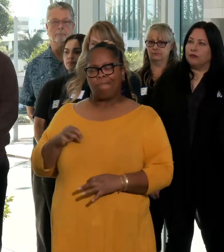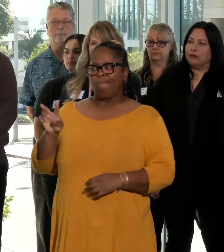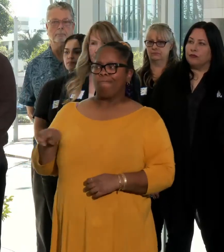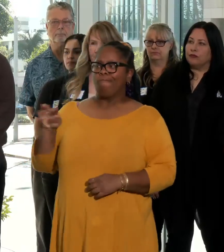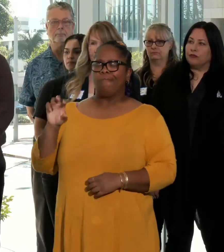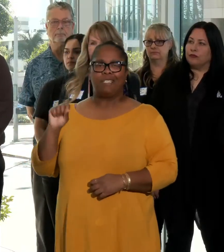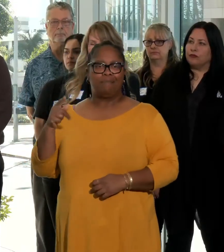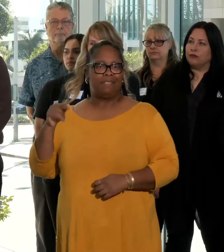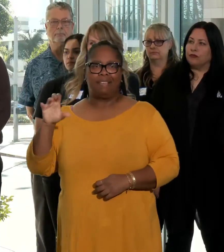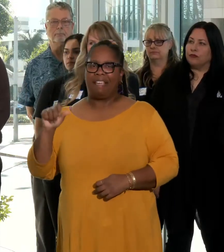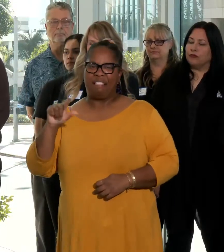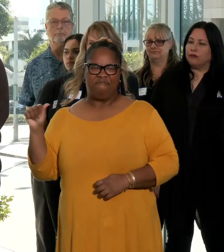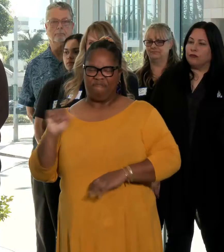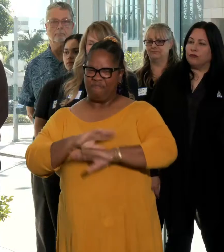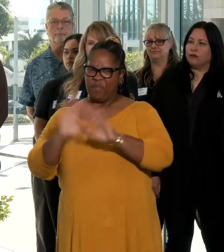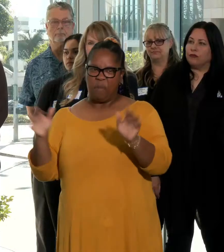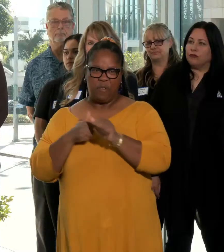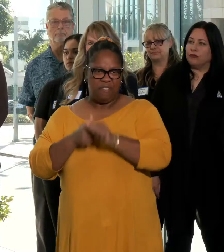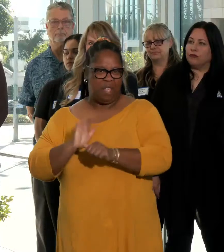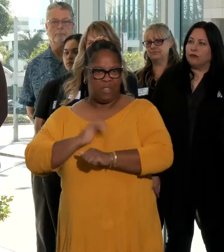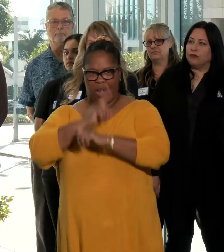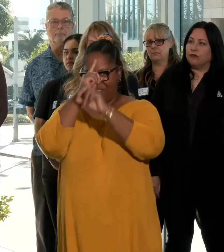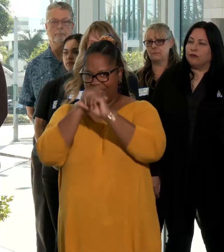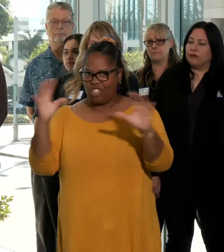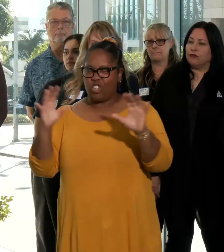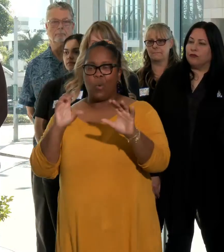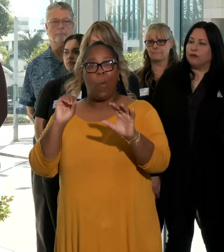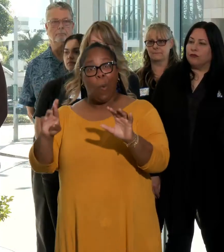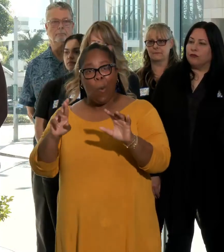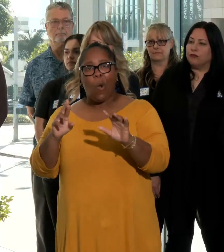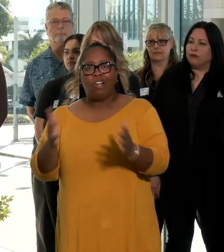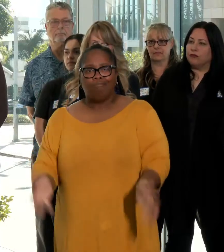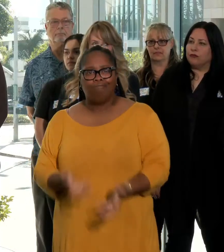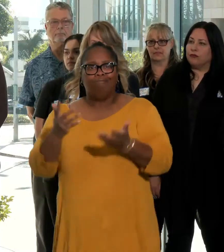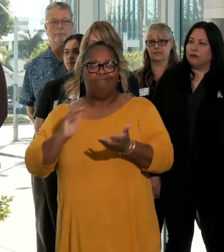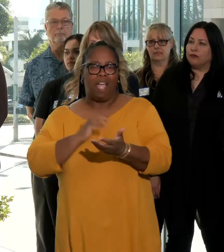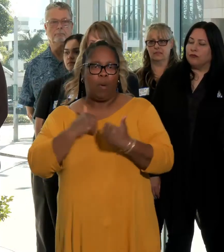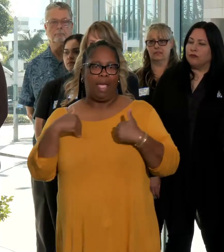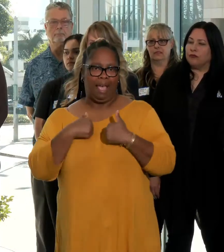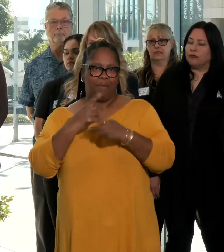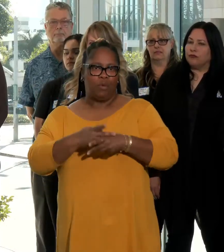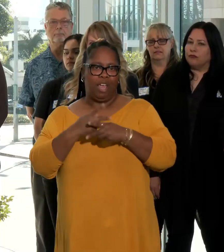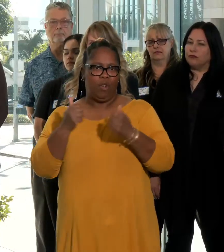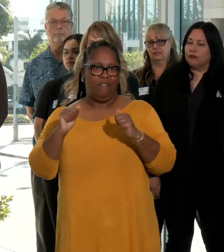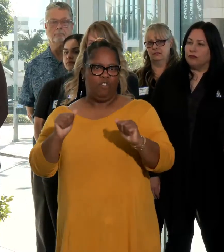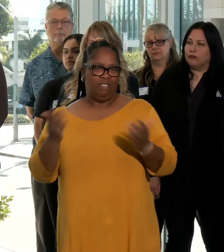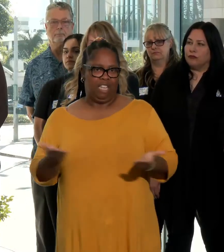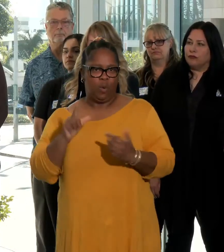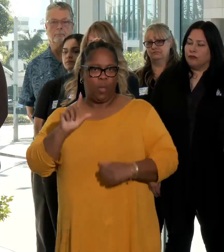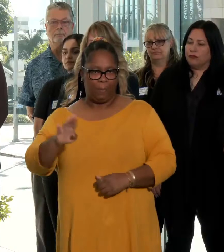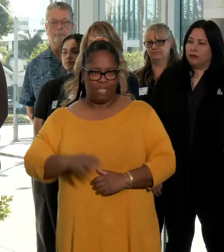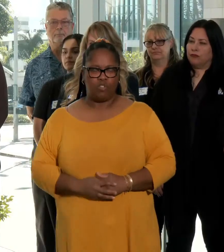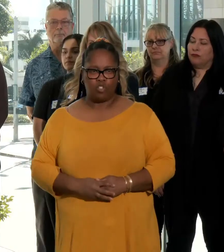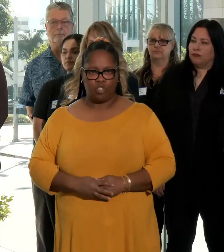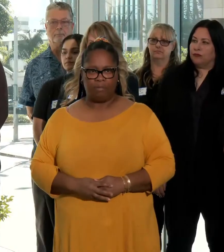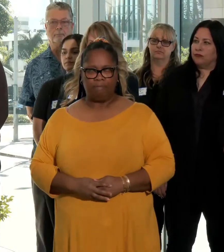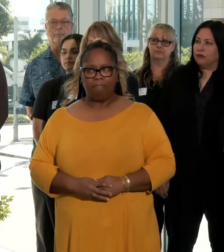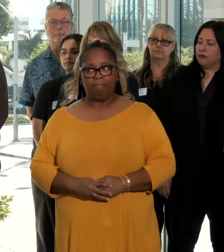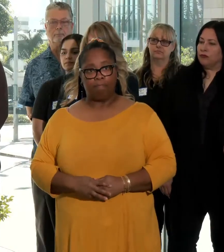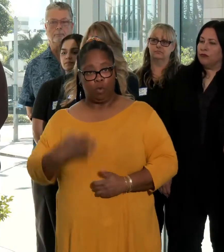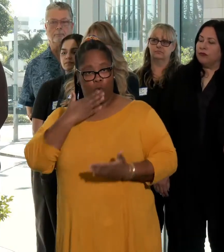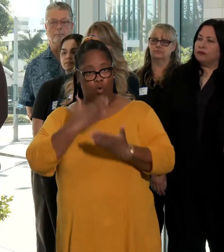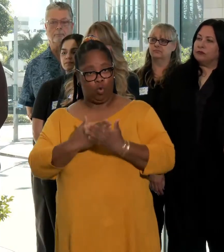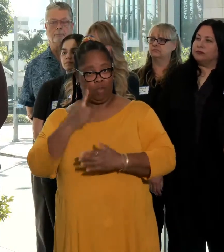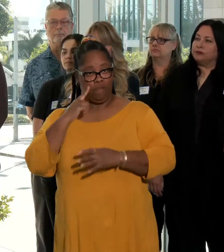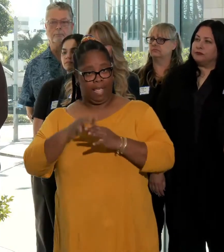longer aligns with our vision nor uplifts our animal care efforts here in Long Beach. In a good faith effort and